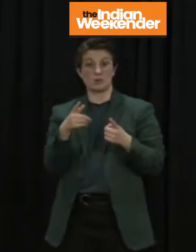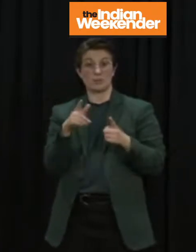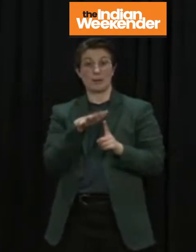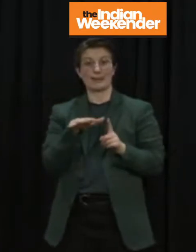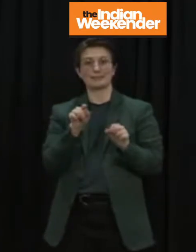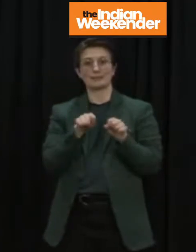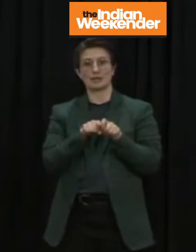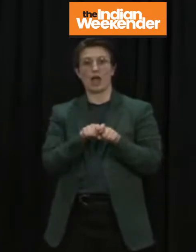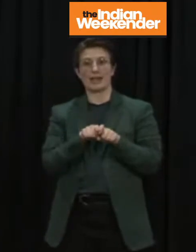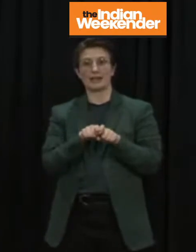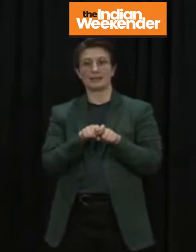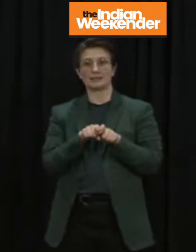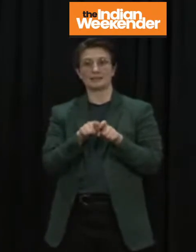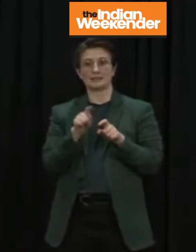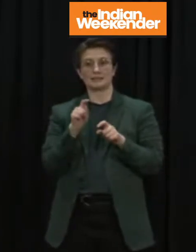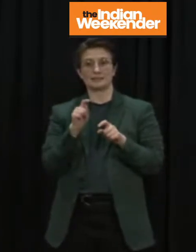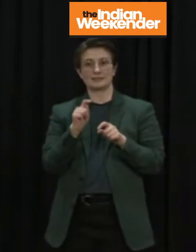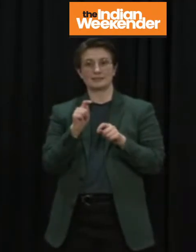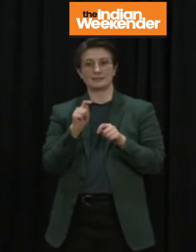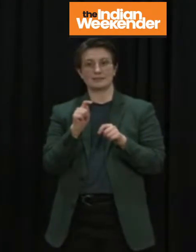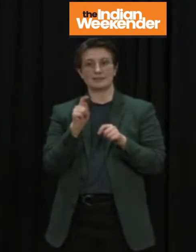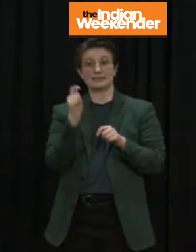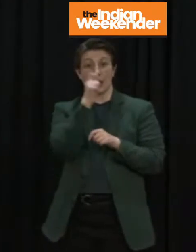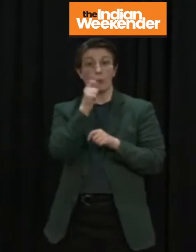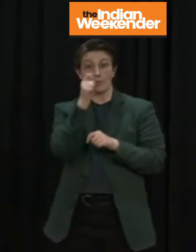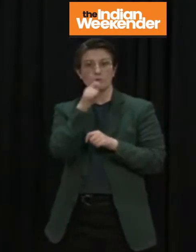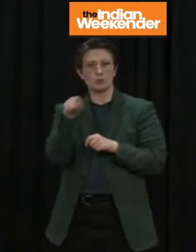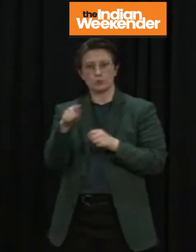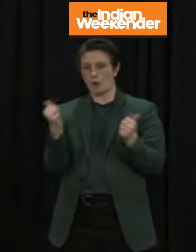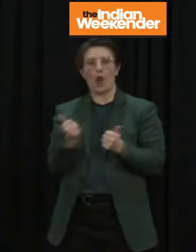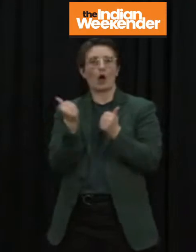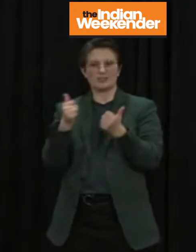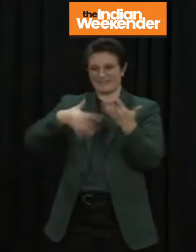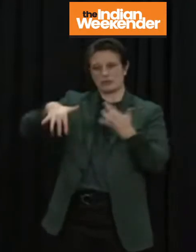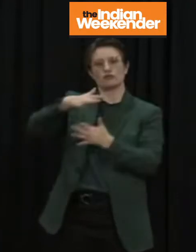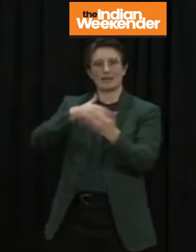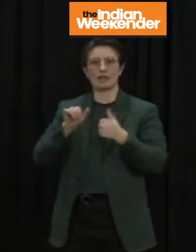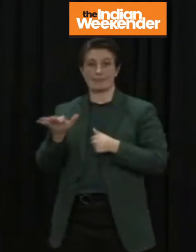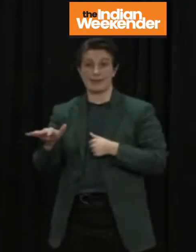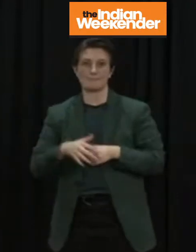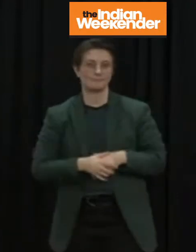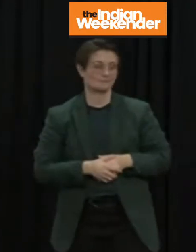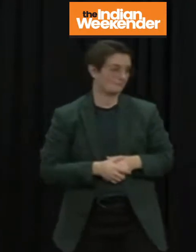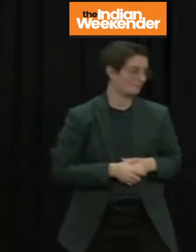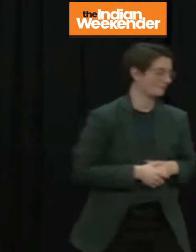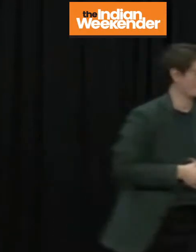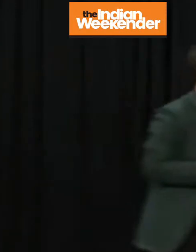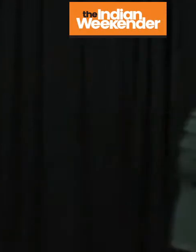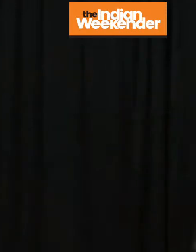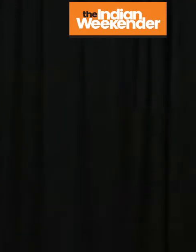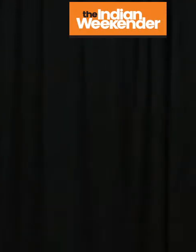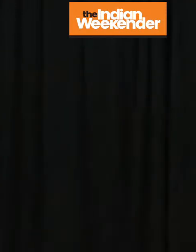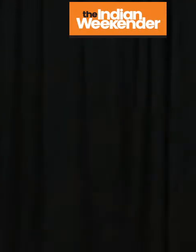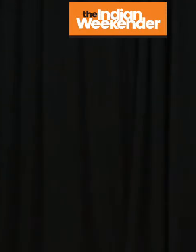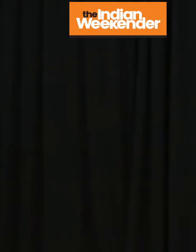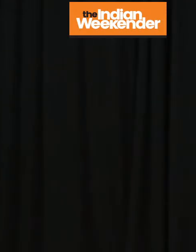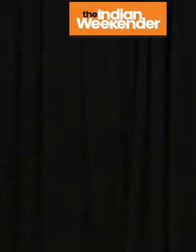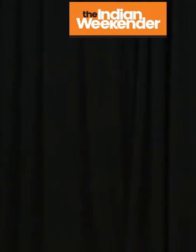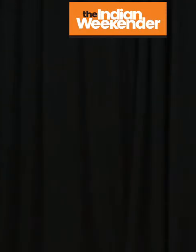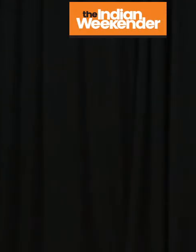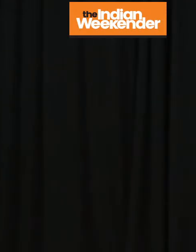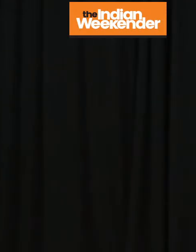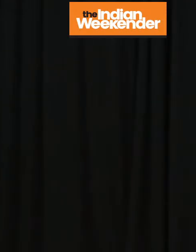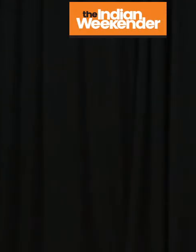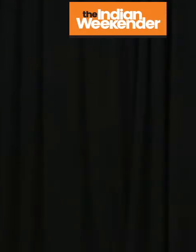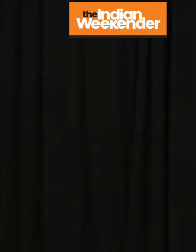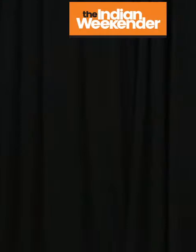interaction there, and so that's why we've put the boundary where we have. There was a Karapiro case, you knew there was a Kāwhia case, and with respect, that argument seems pretty